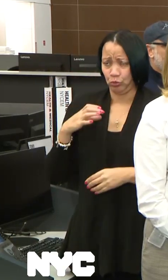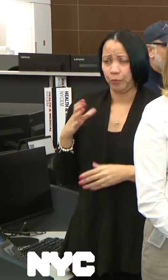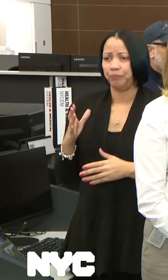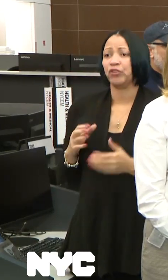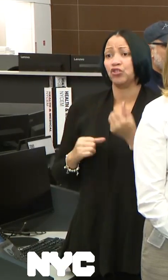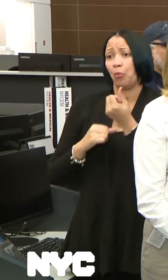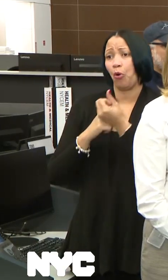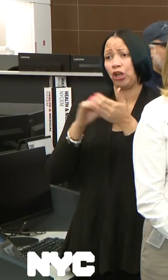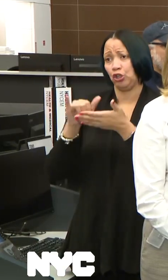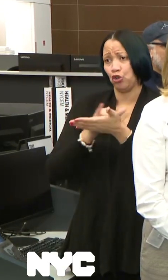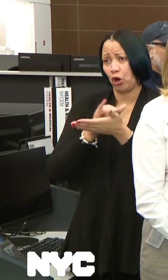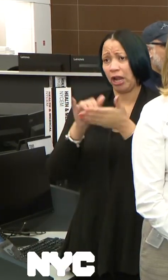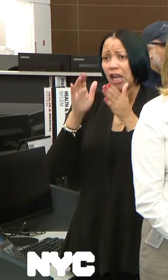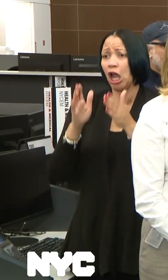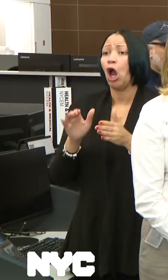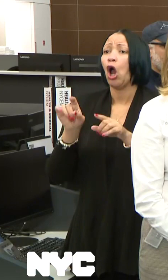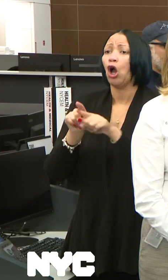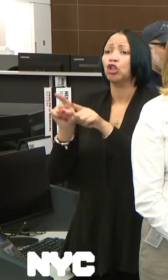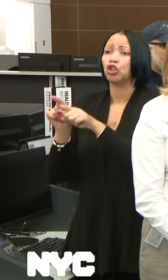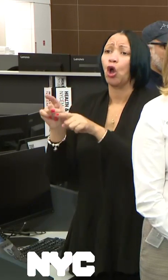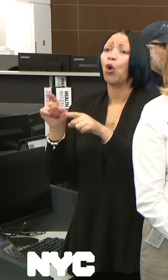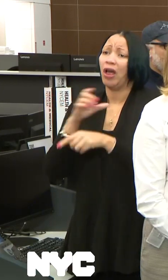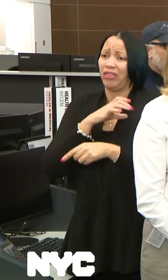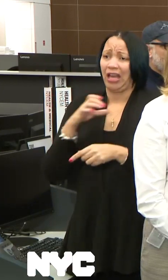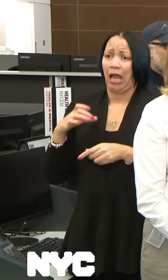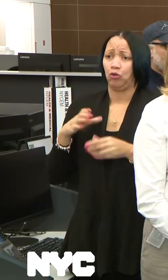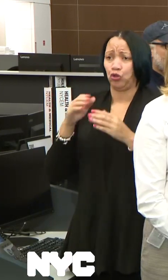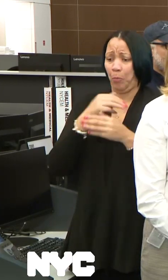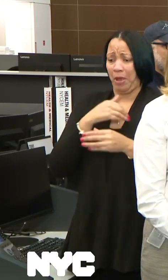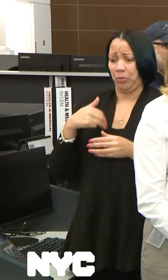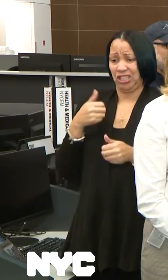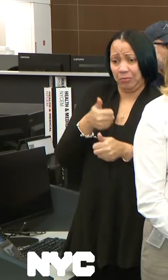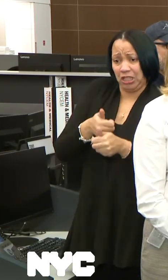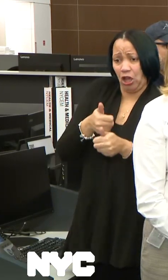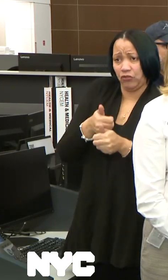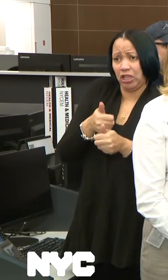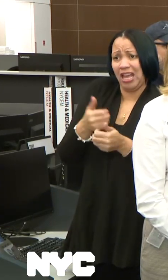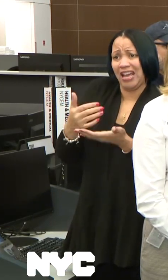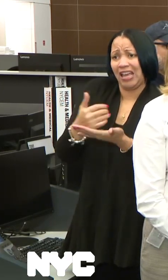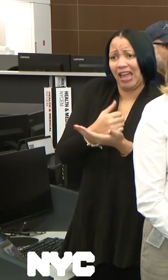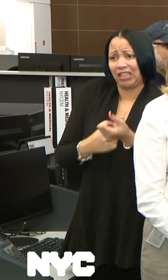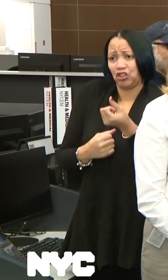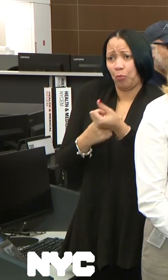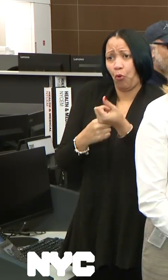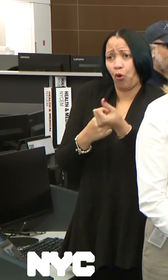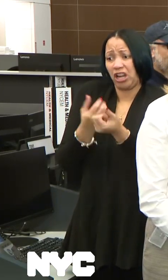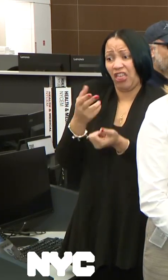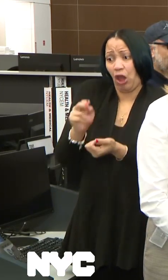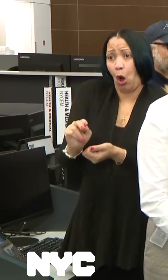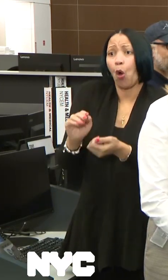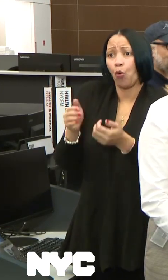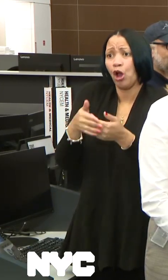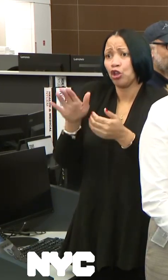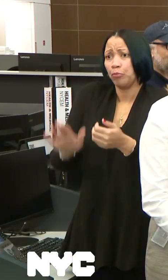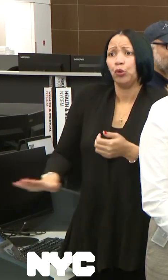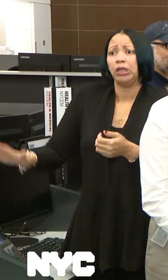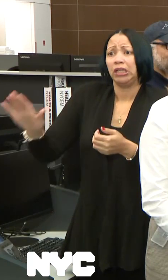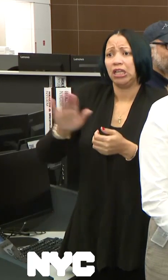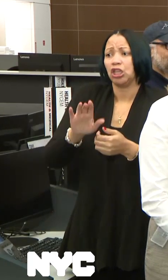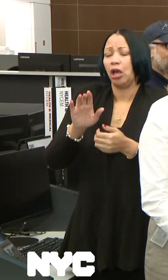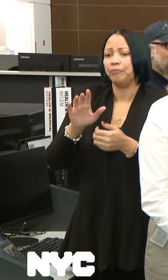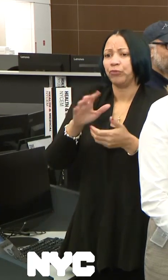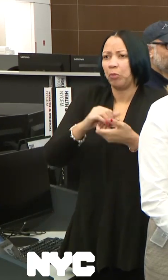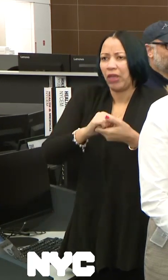the council members themselves have done, collecting support in their own communities, working with the people of Puerto Rico, building that